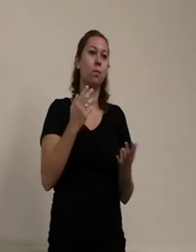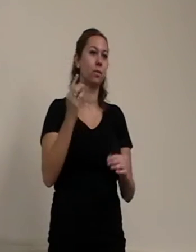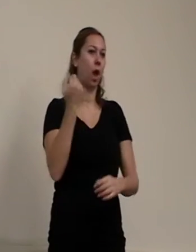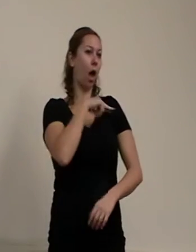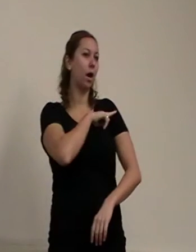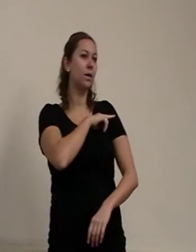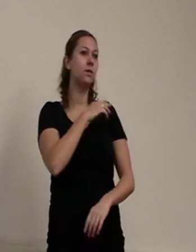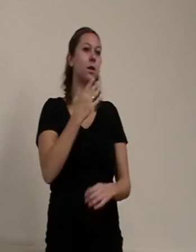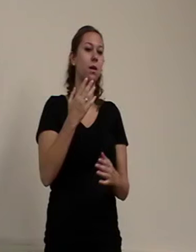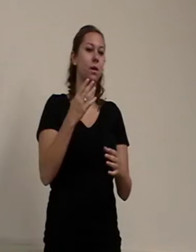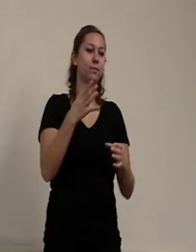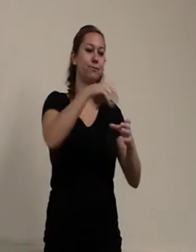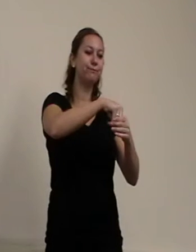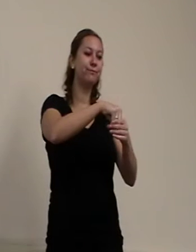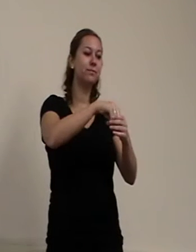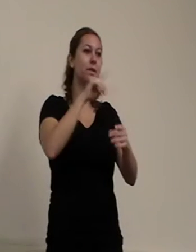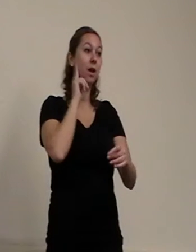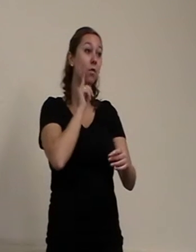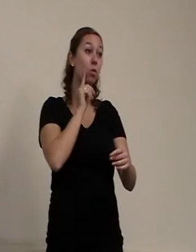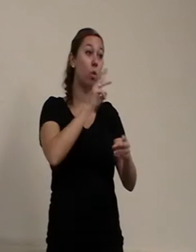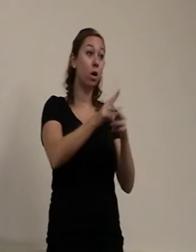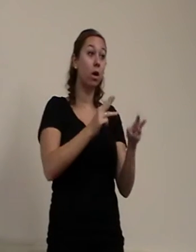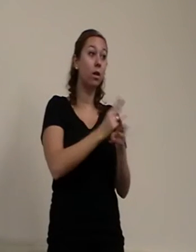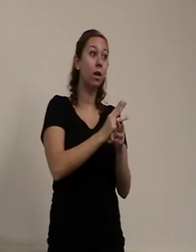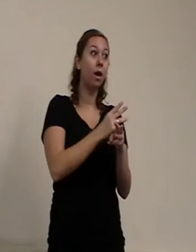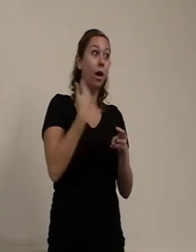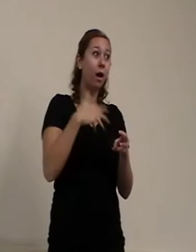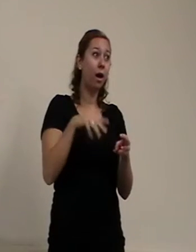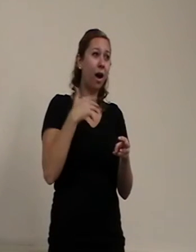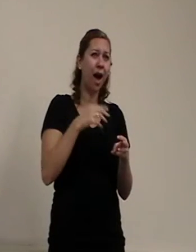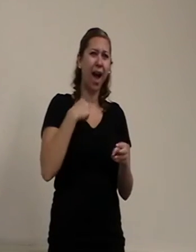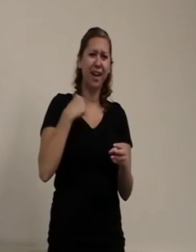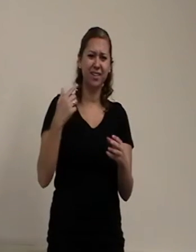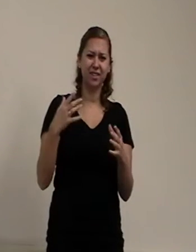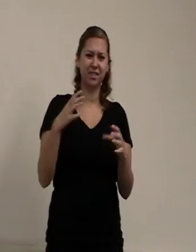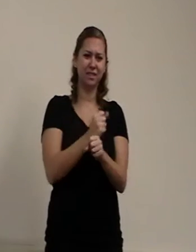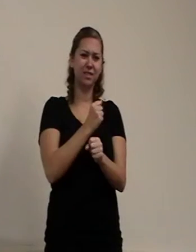pretty awesome. I just got to play volleyball with Deaf Olympians, Italian and American.